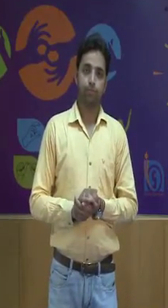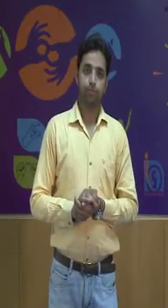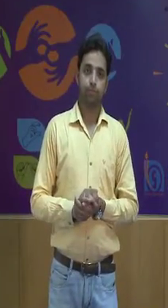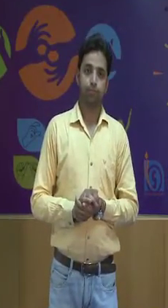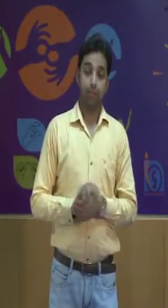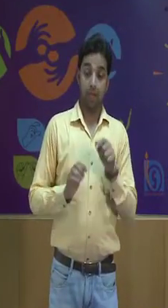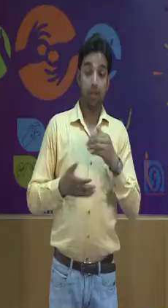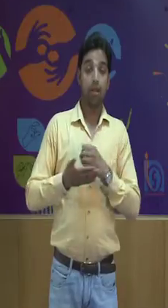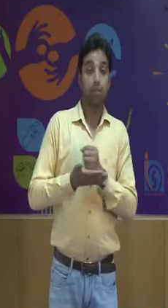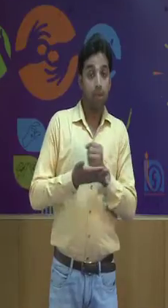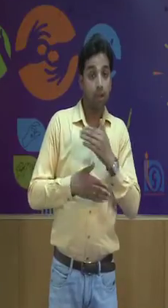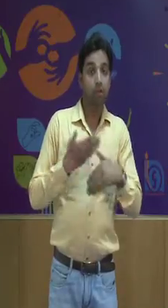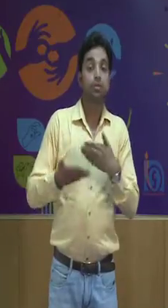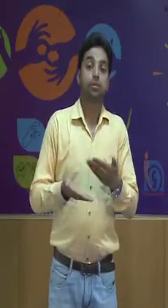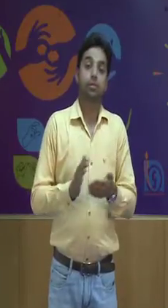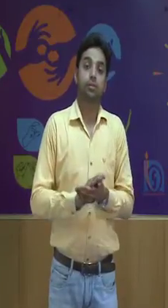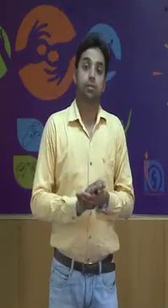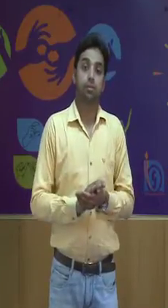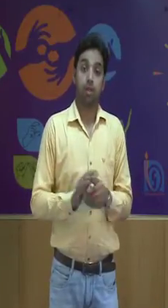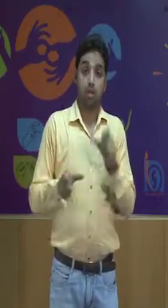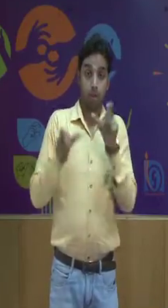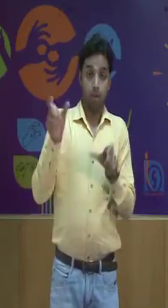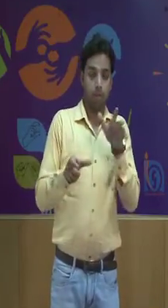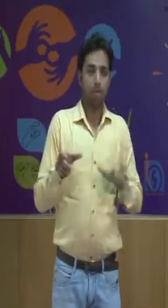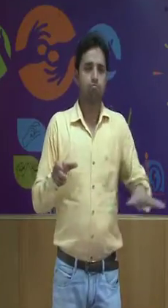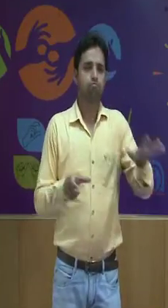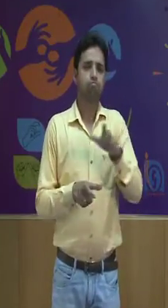In this practice, the people were sold,